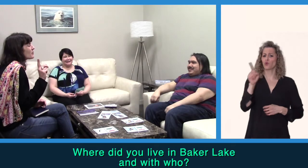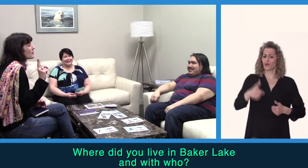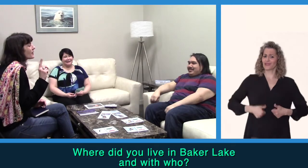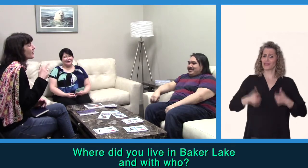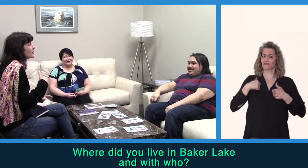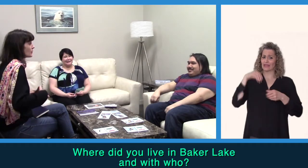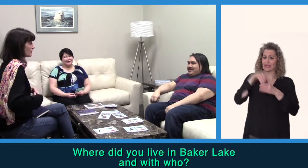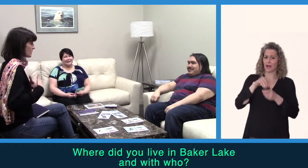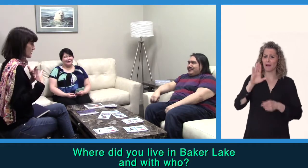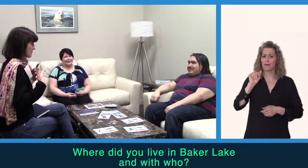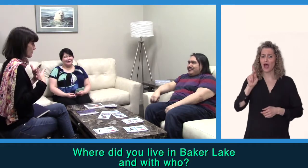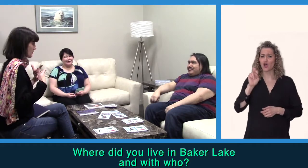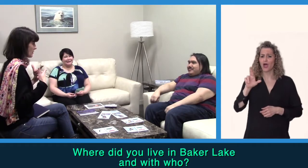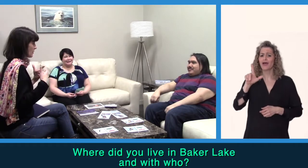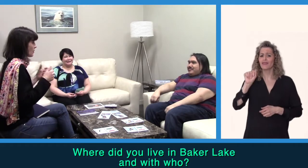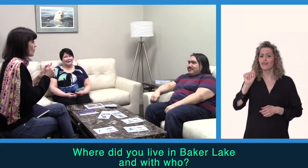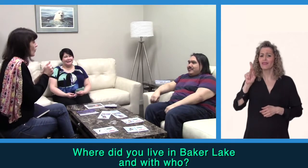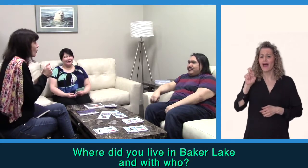And